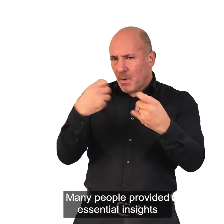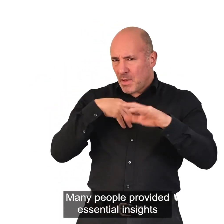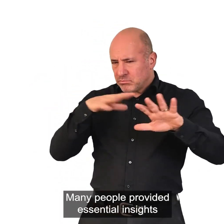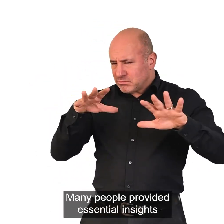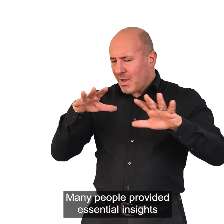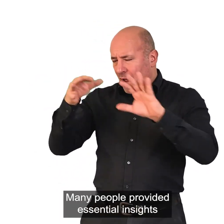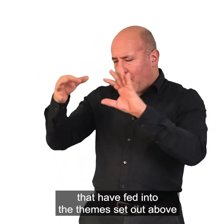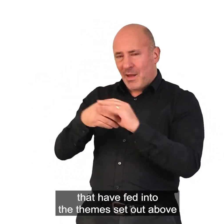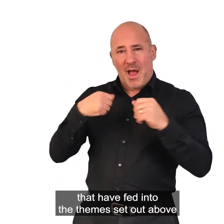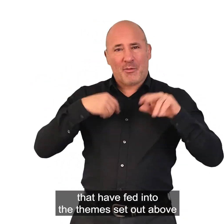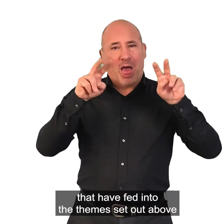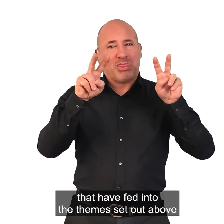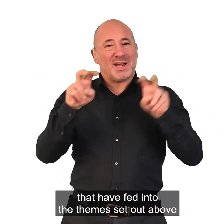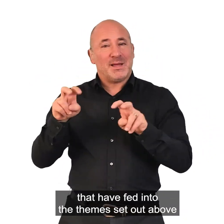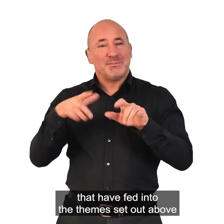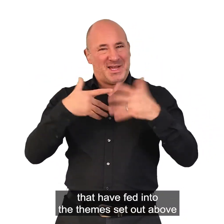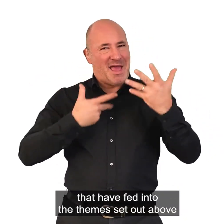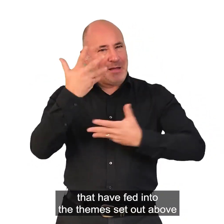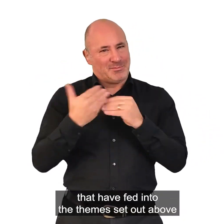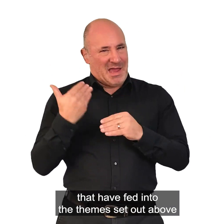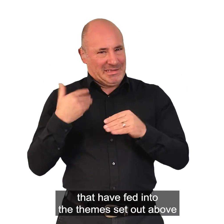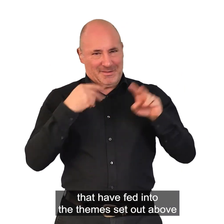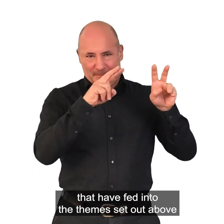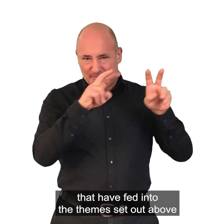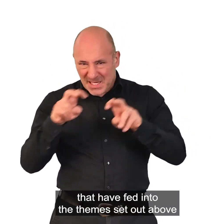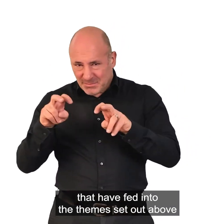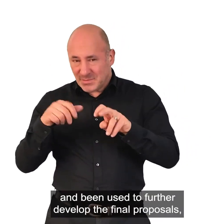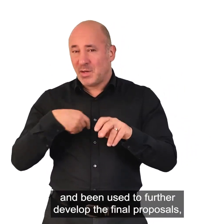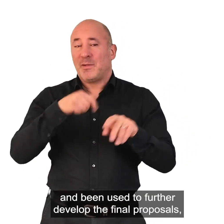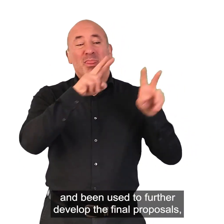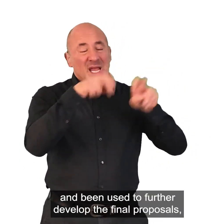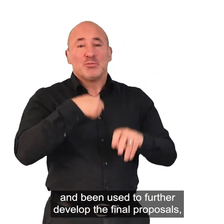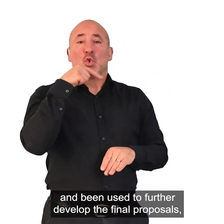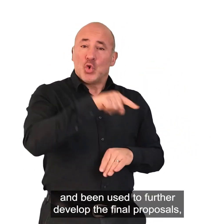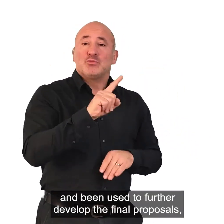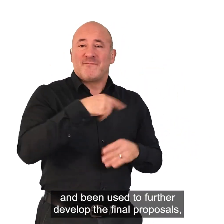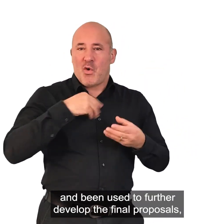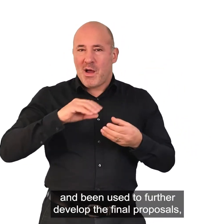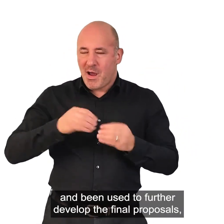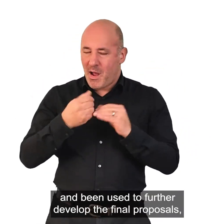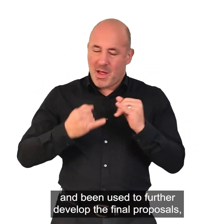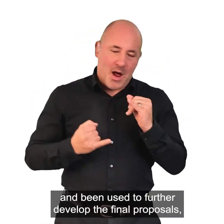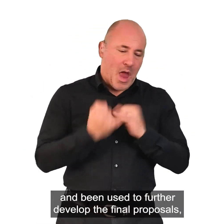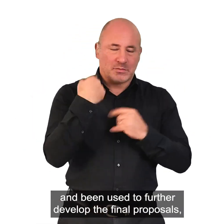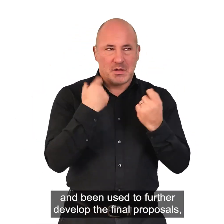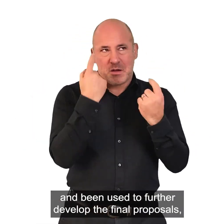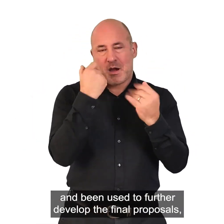insights that have fed into the themes set out above and been used to further develop the final proposals